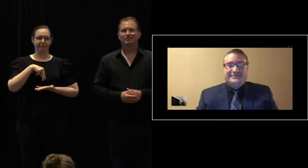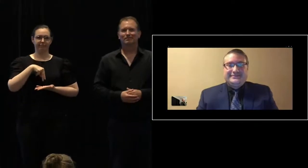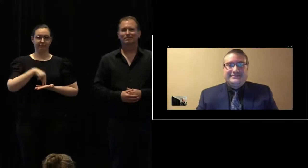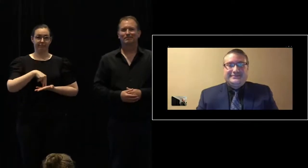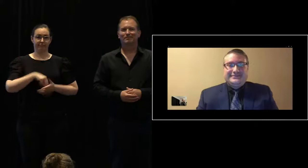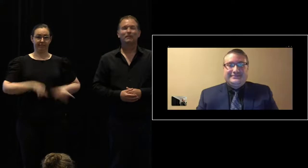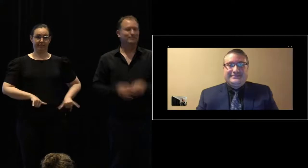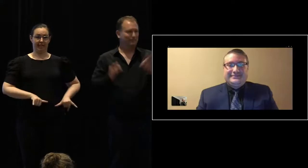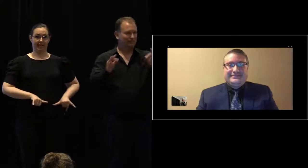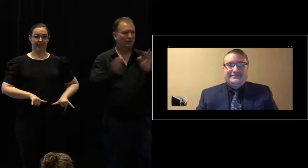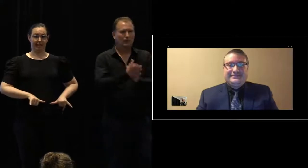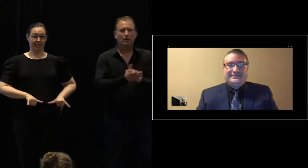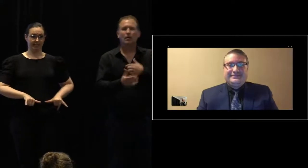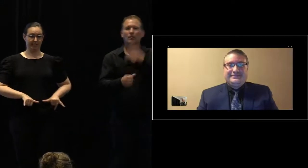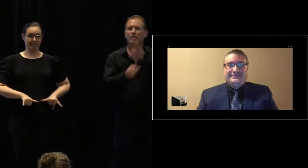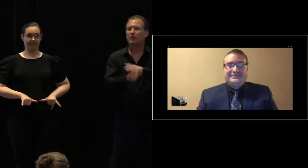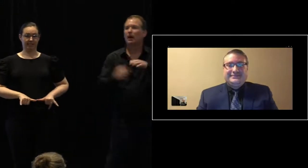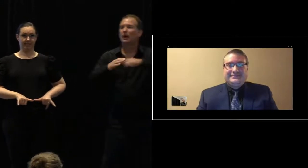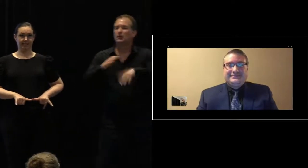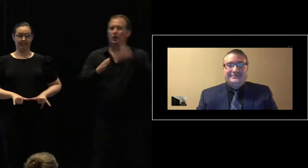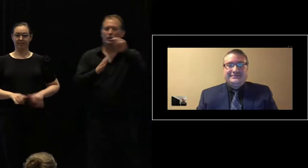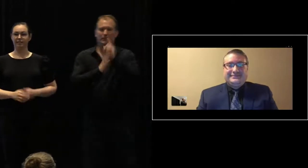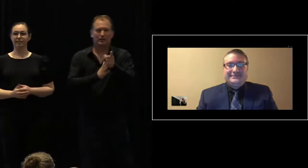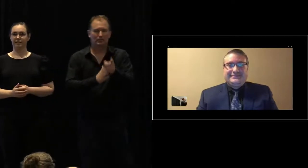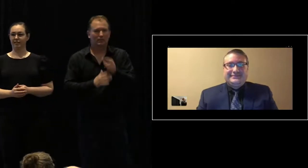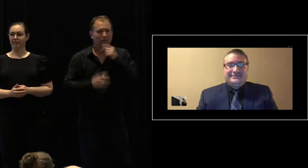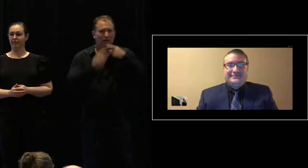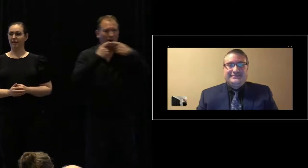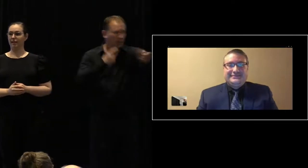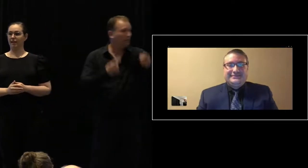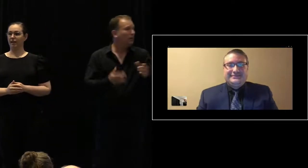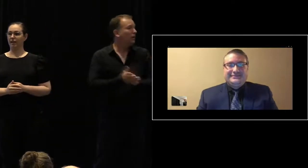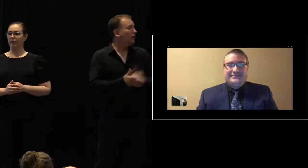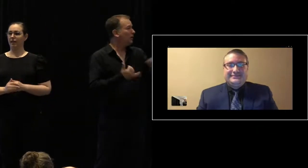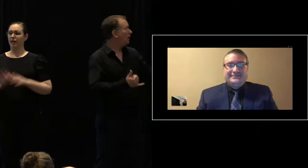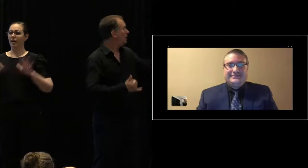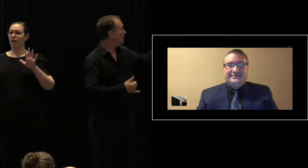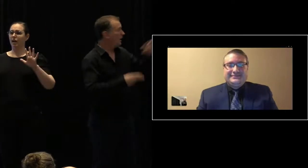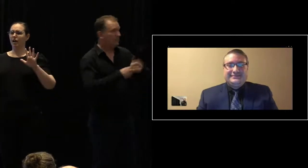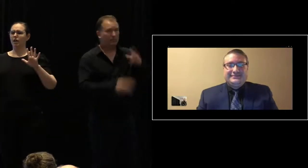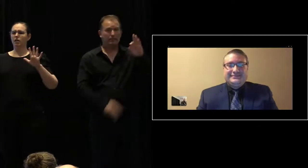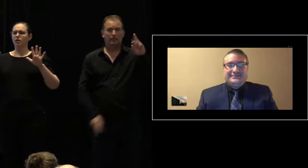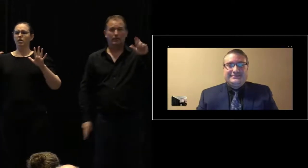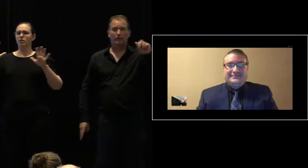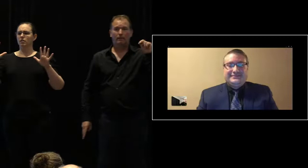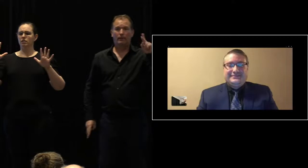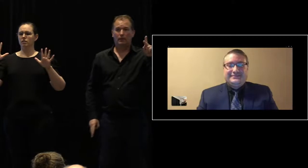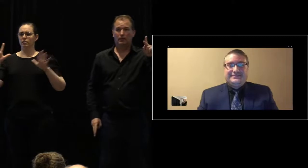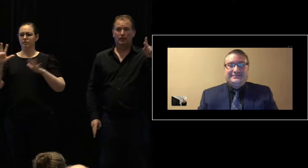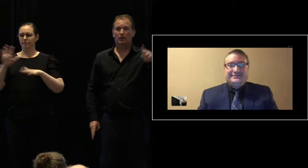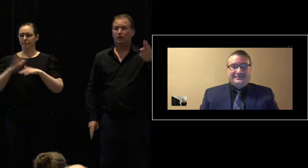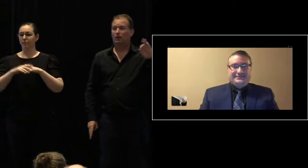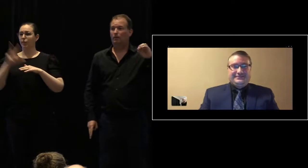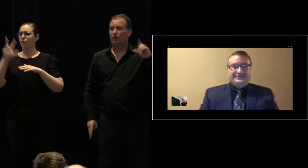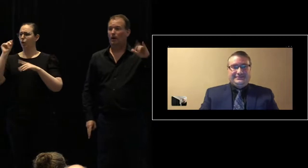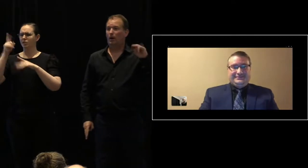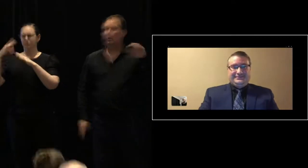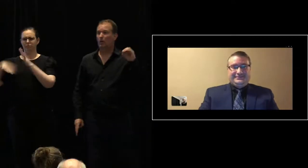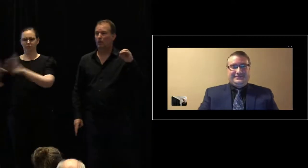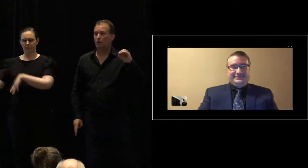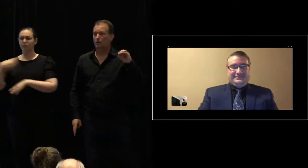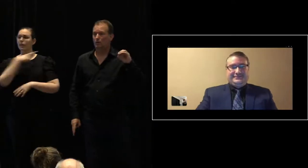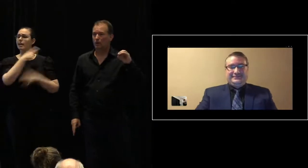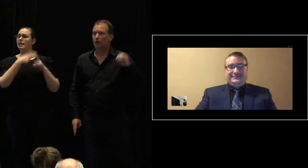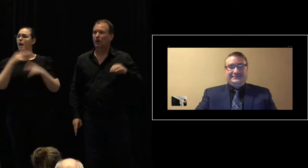As the interpreter, I'm just taking some direction. All right, this is Forrest. I told you I was going to keep this short. I'm going to introduce to you Frank